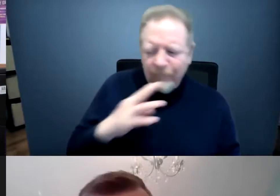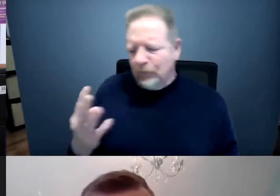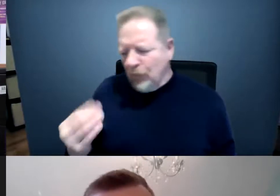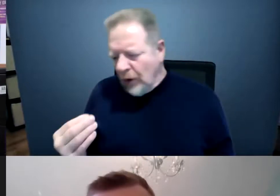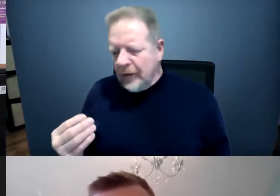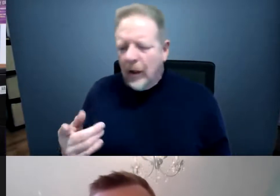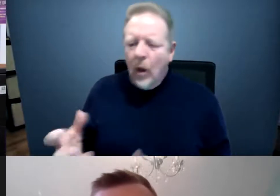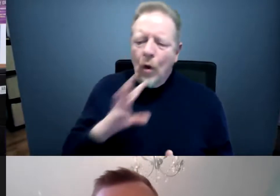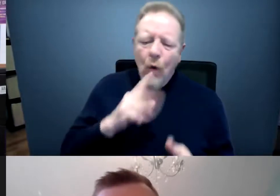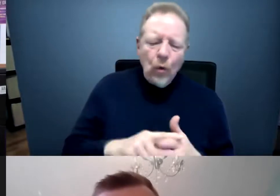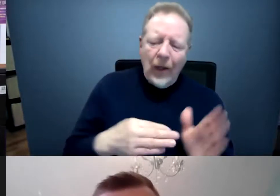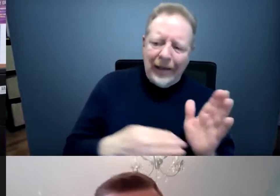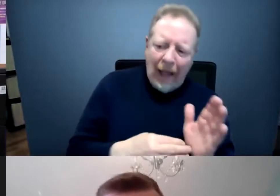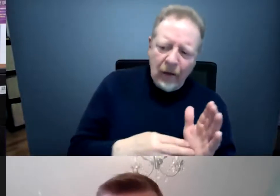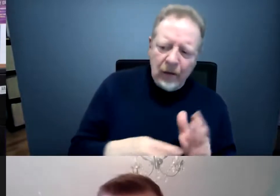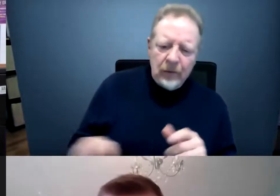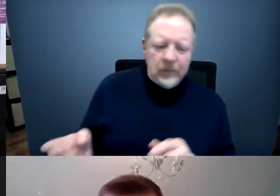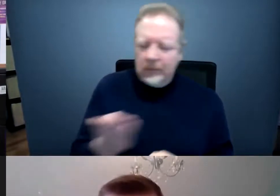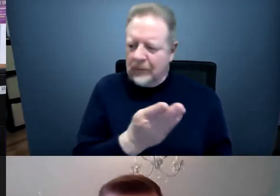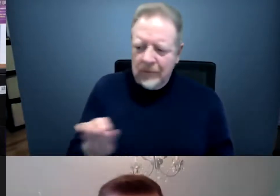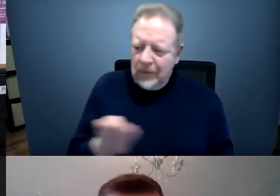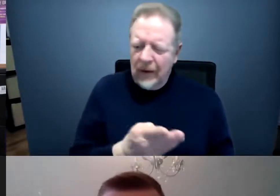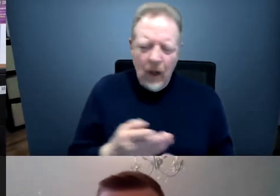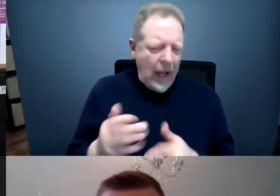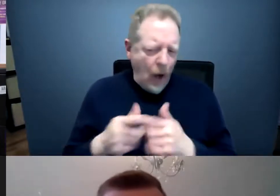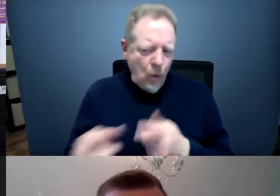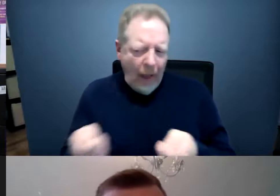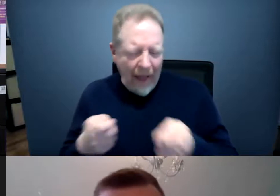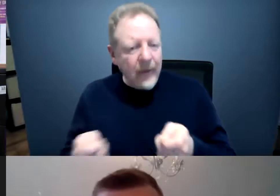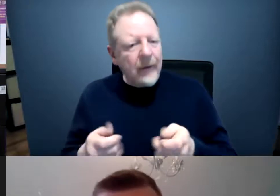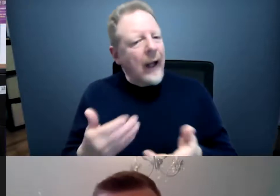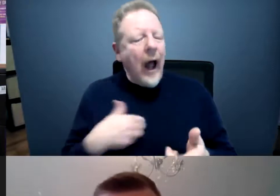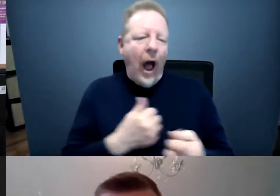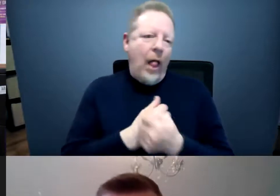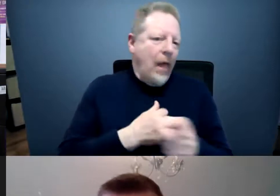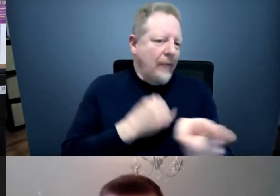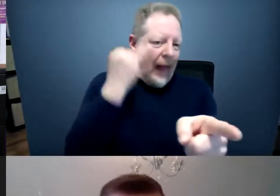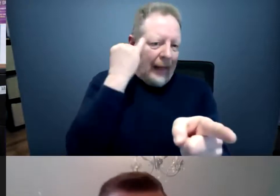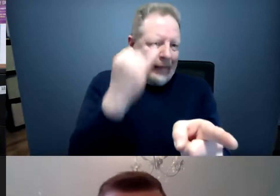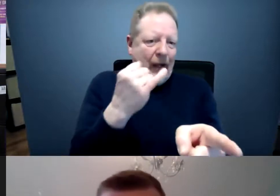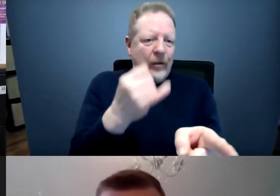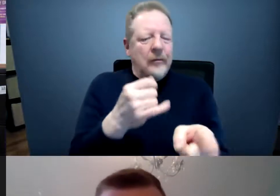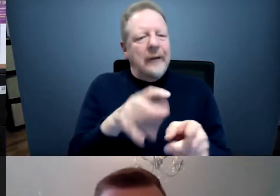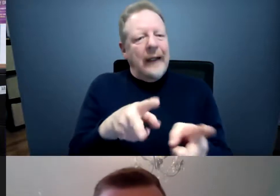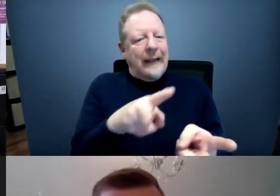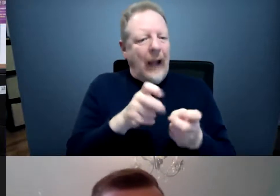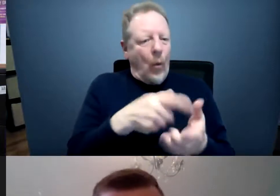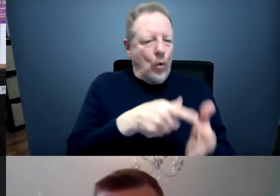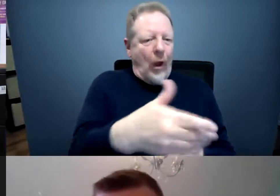to the doctor and that sort of thing. So again, I love the idea of taking what you have and